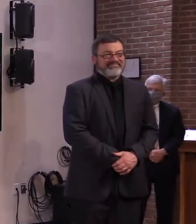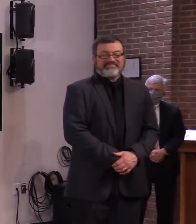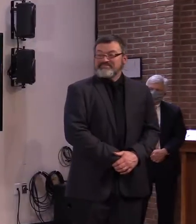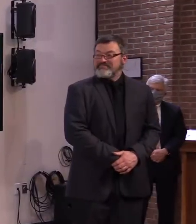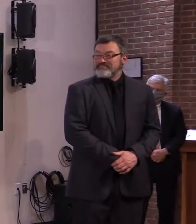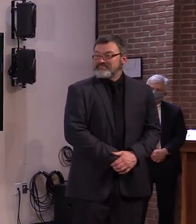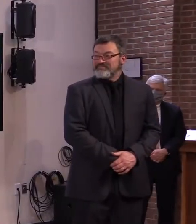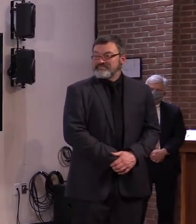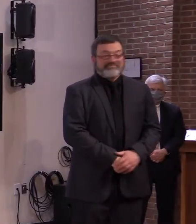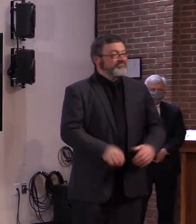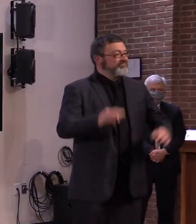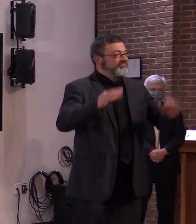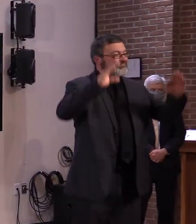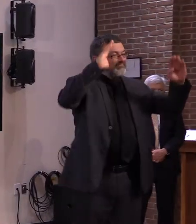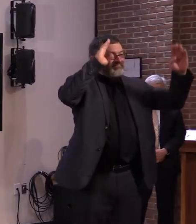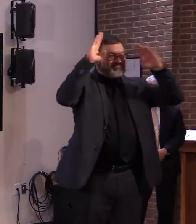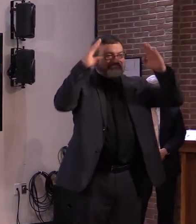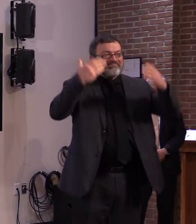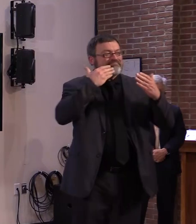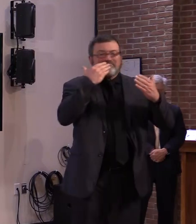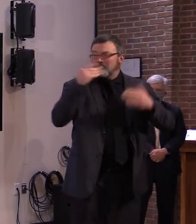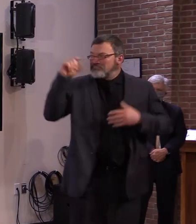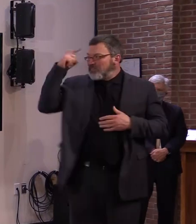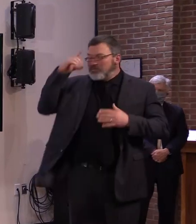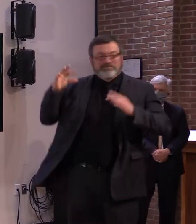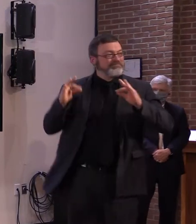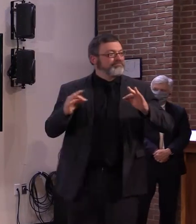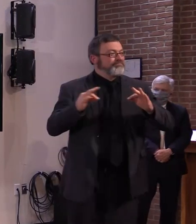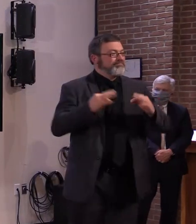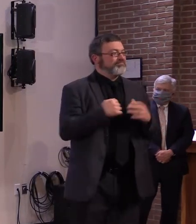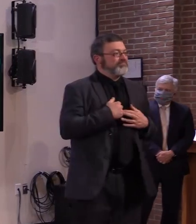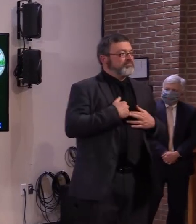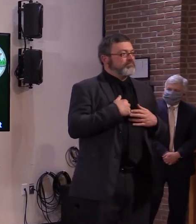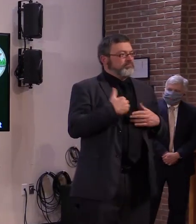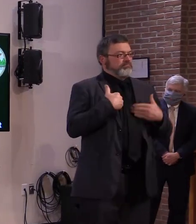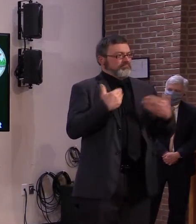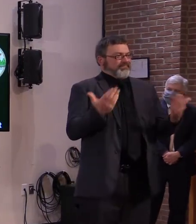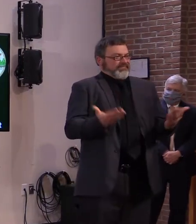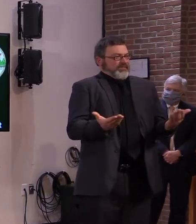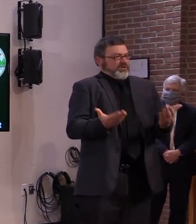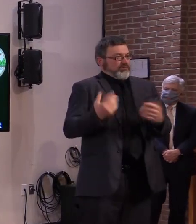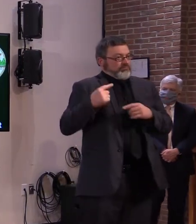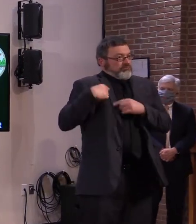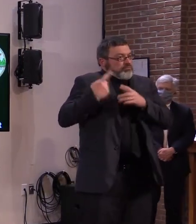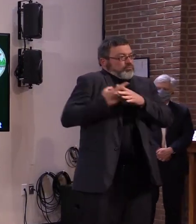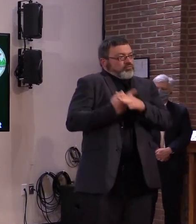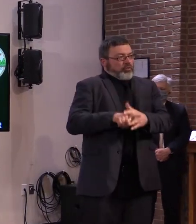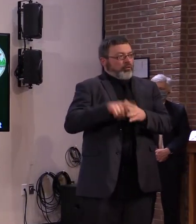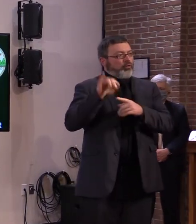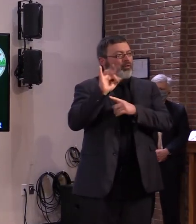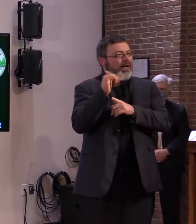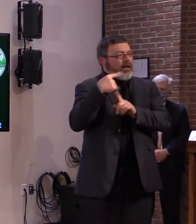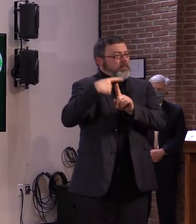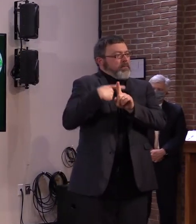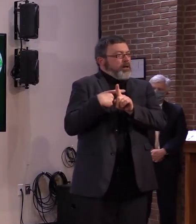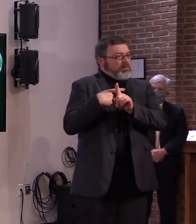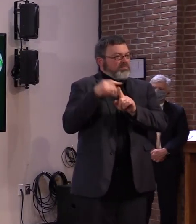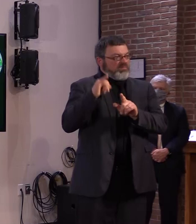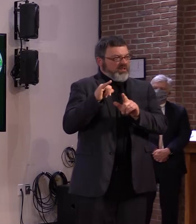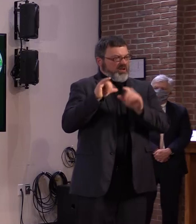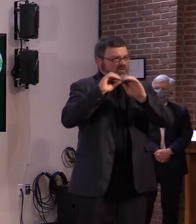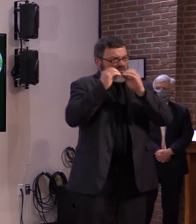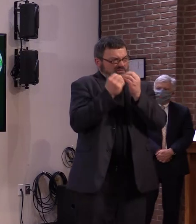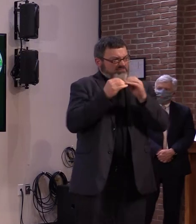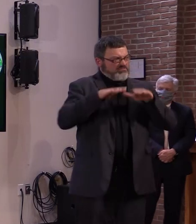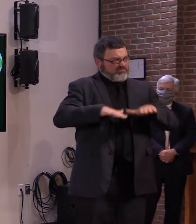Well, thank you for having me back, Governor. I was here in July on behalf of Vermont pediatricians, speaking about the importance